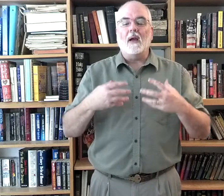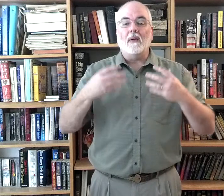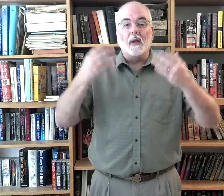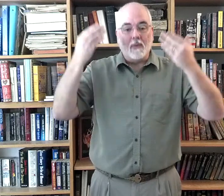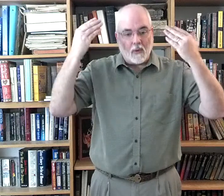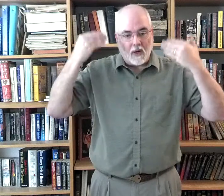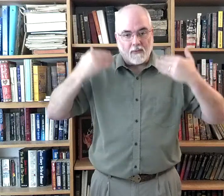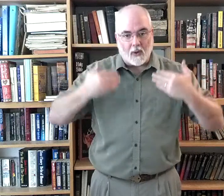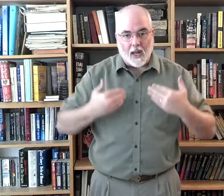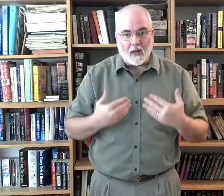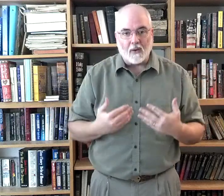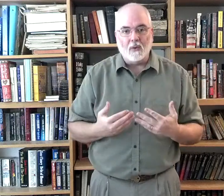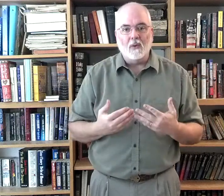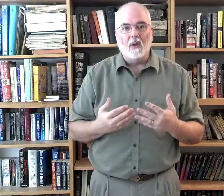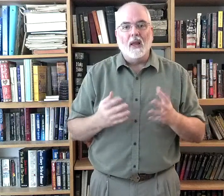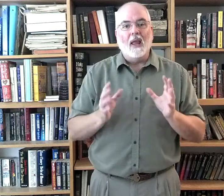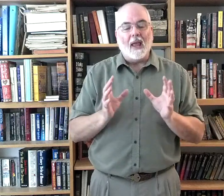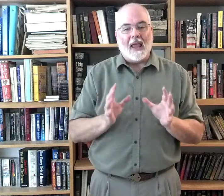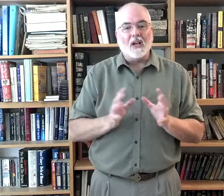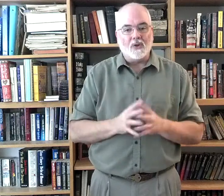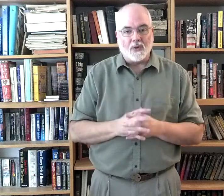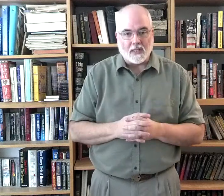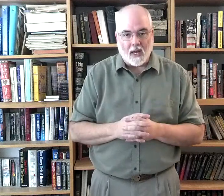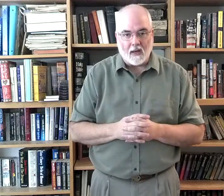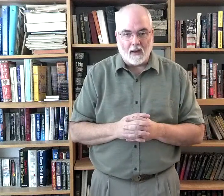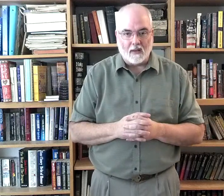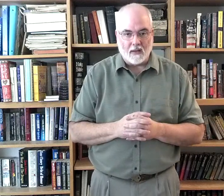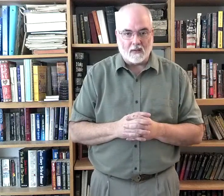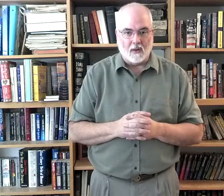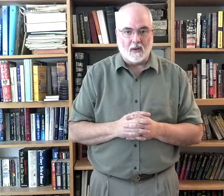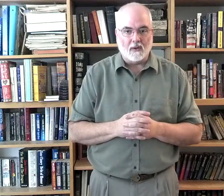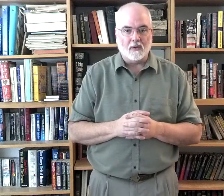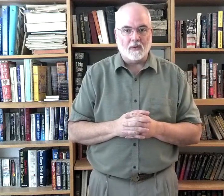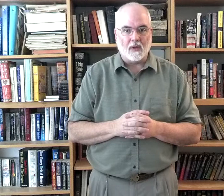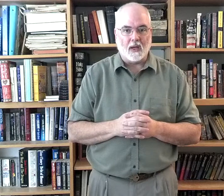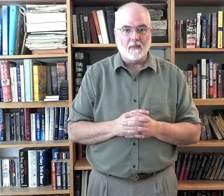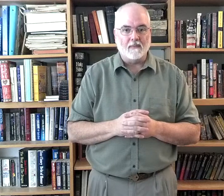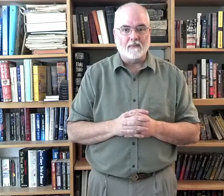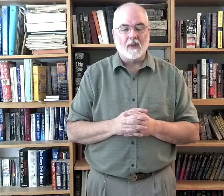a prayerful attitude as you're signing this song, okay?